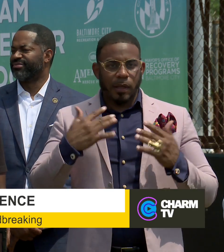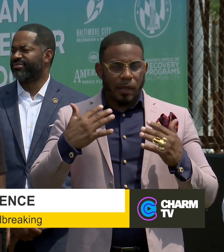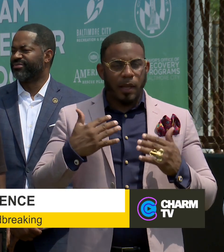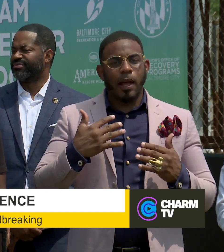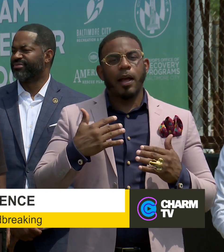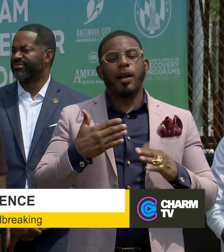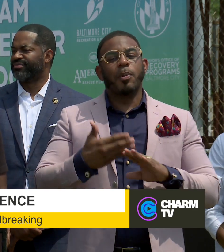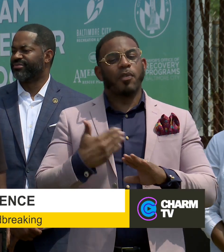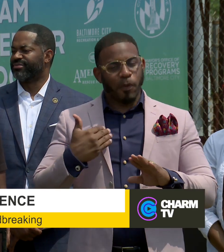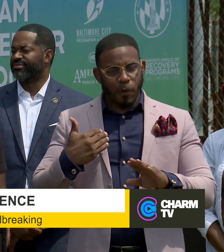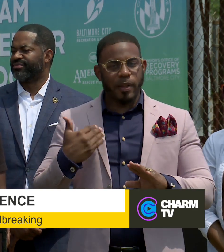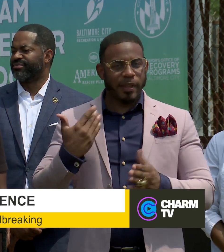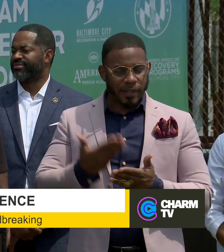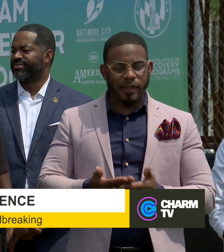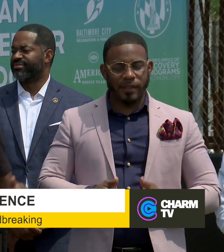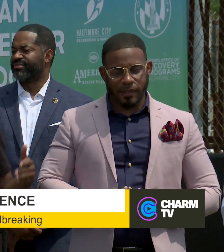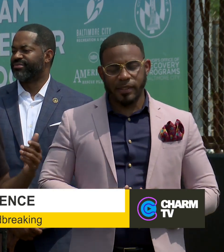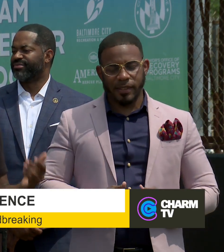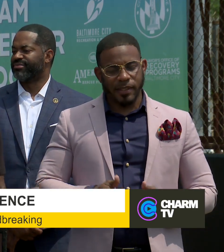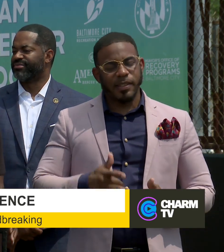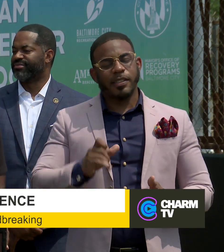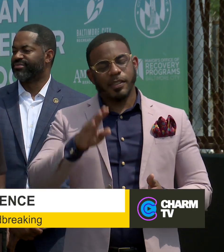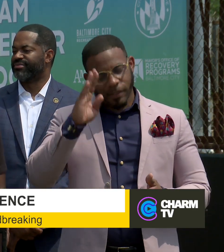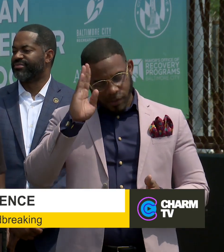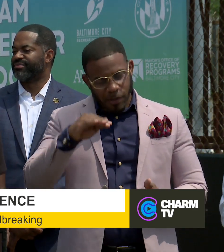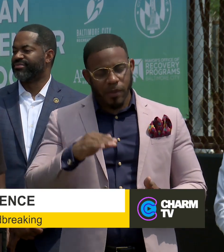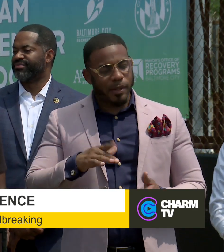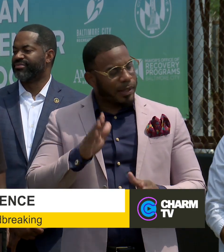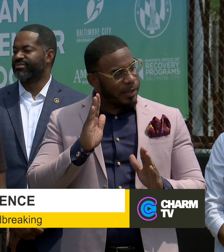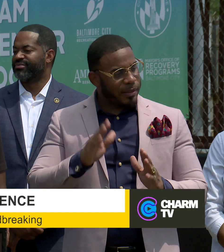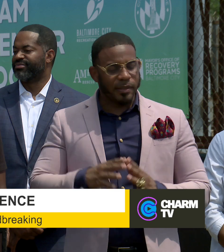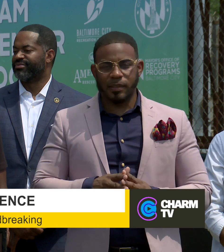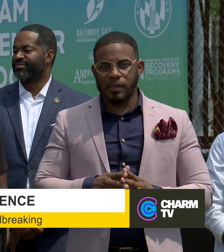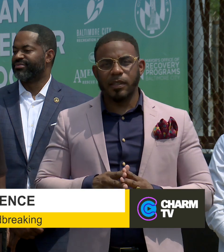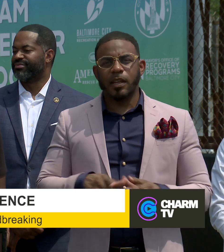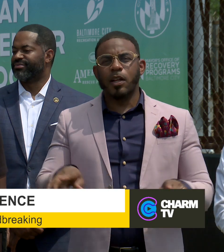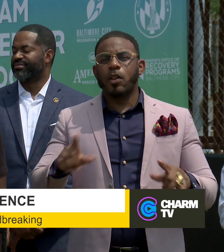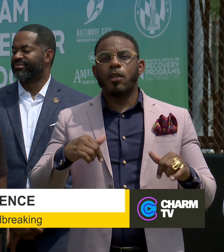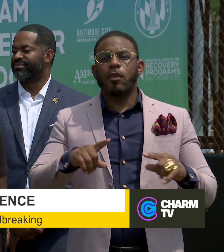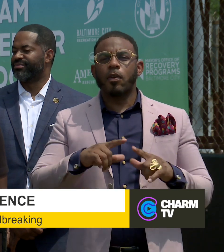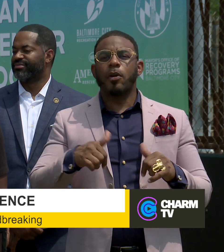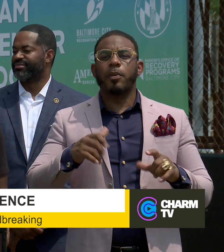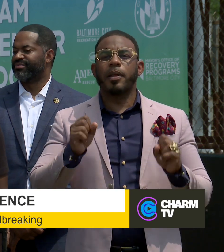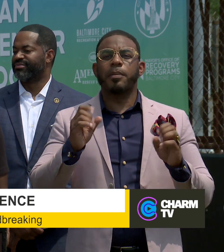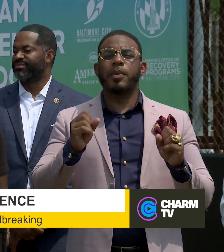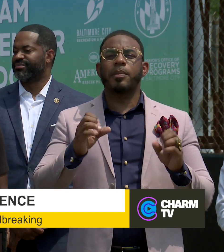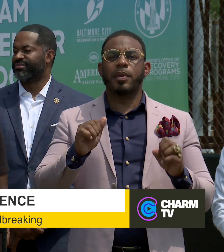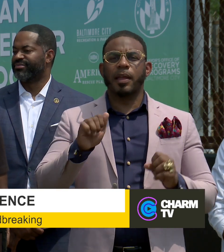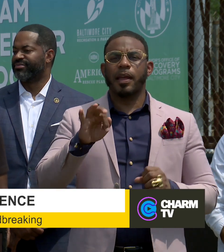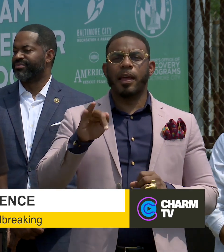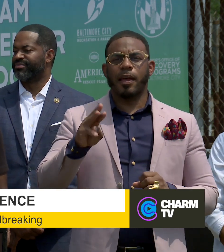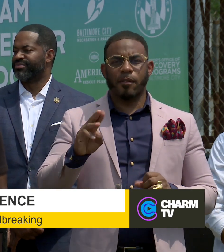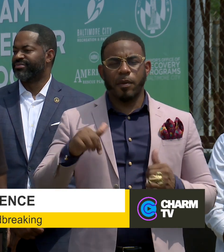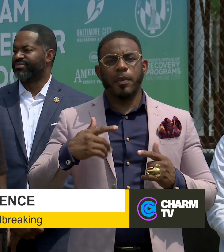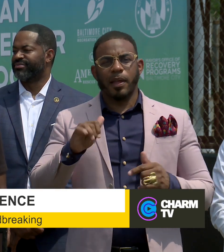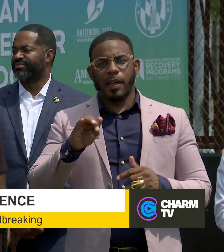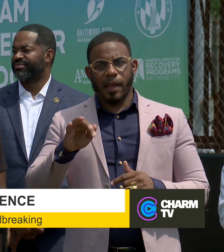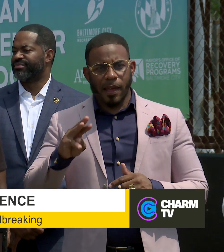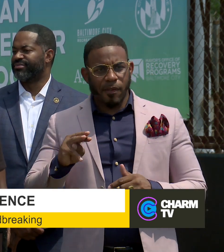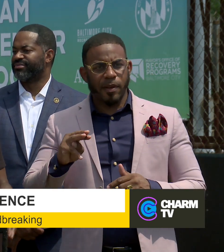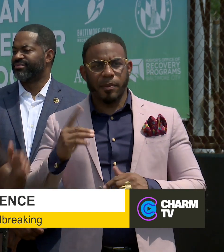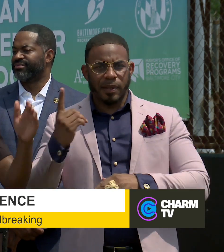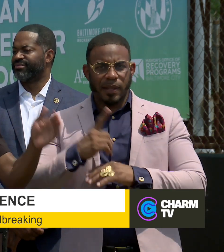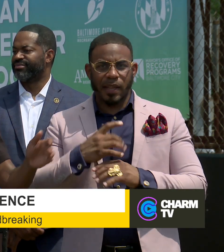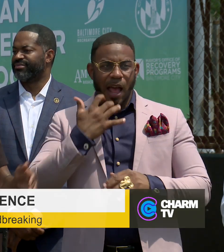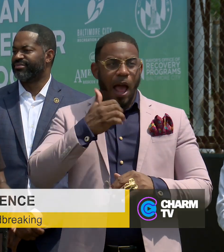hydrate. Hydrate yourself ahead of time, and just know that, listen, those of us who've been to many AFRAMs have been to AFRAMs on